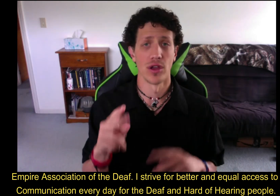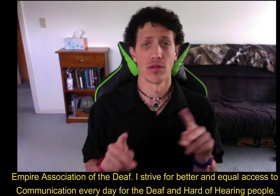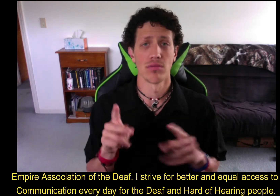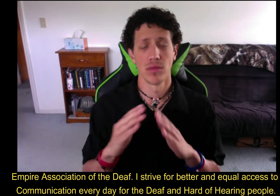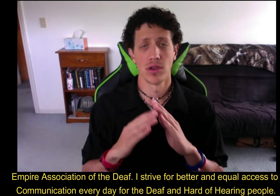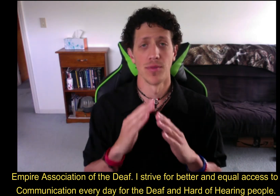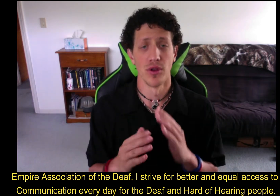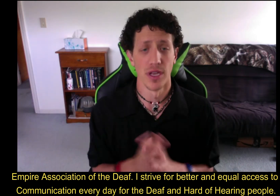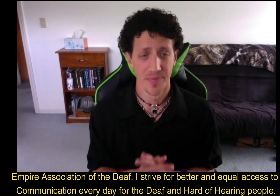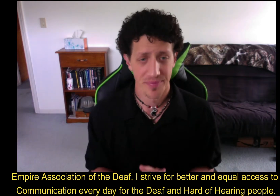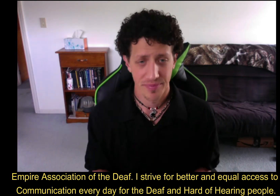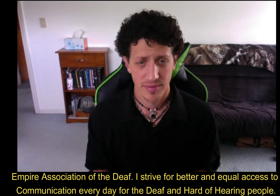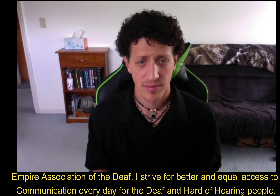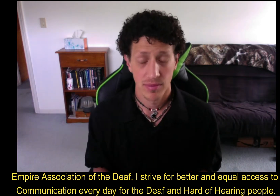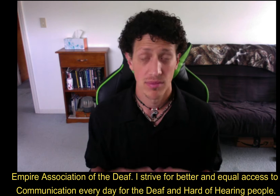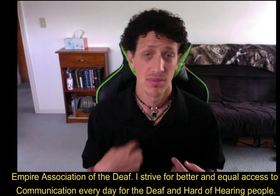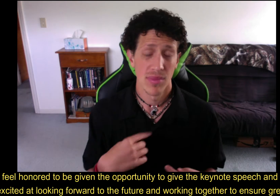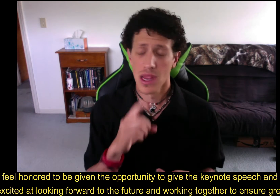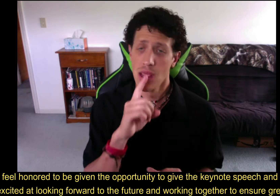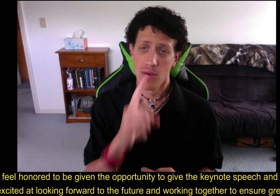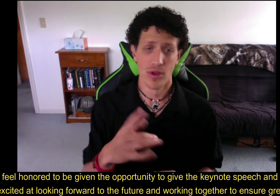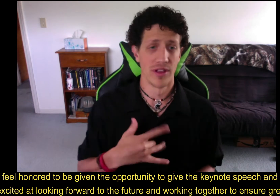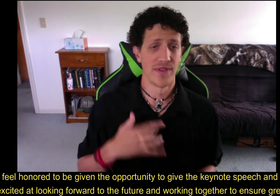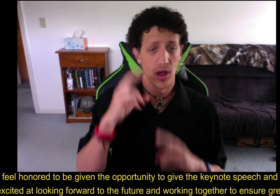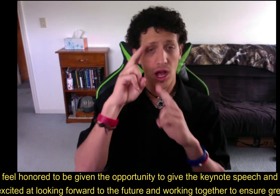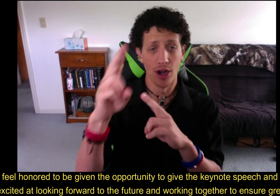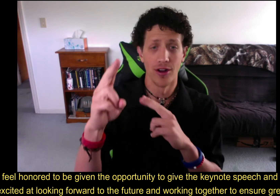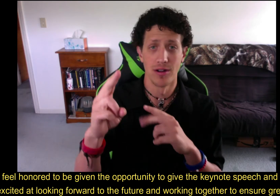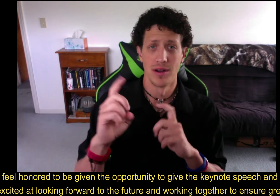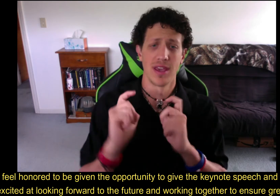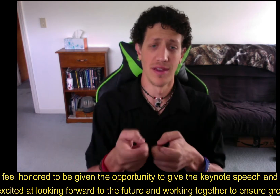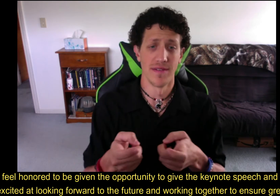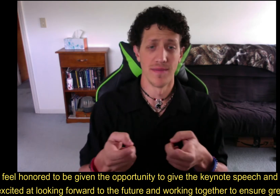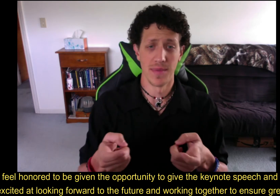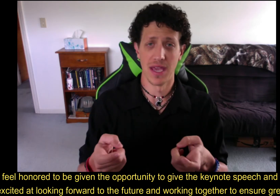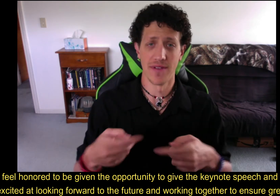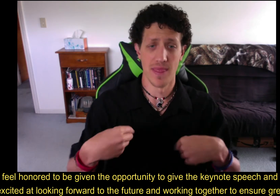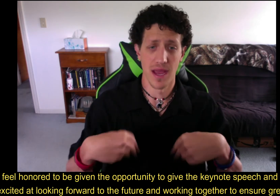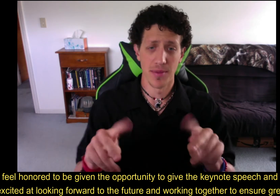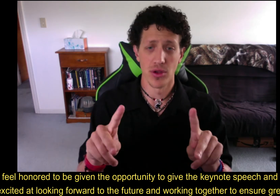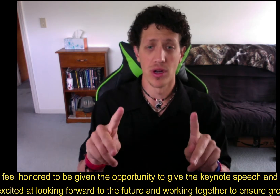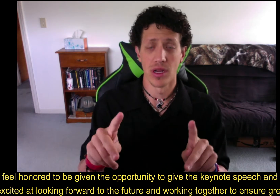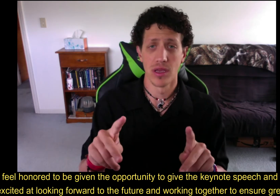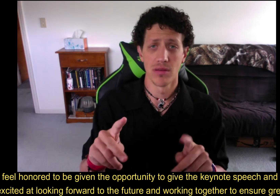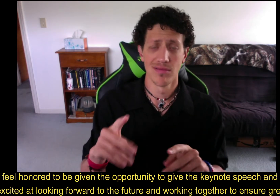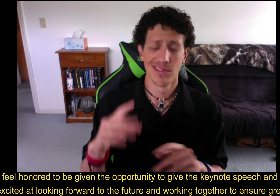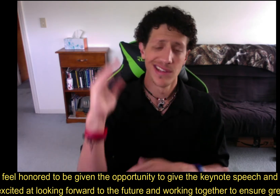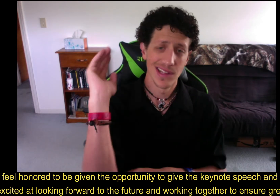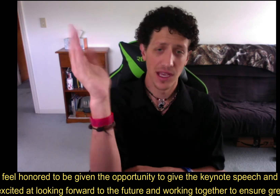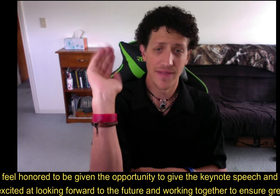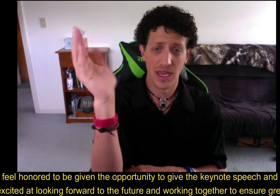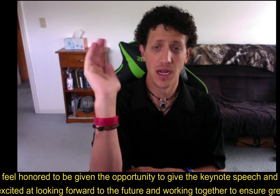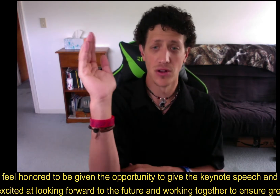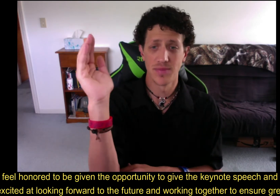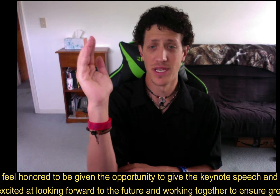community. I really feel honored to be given the opportunity to the keynote speech